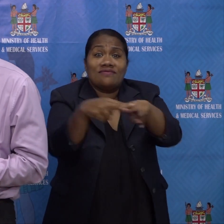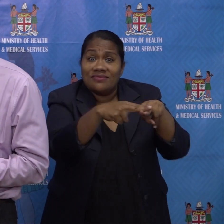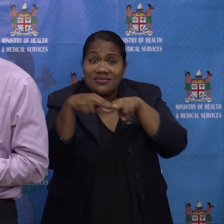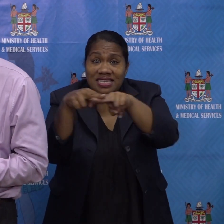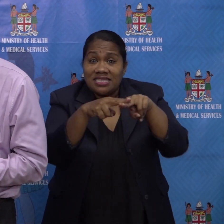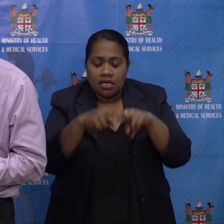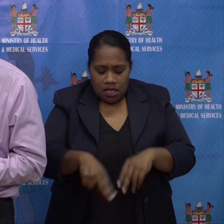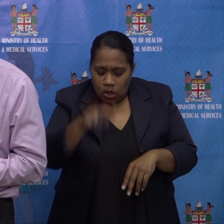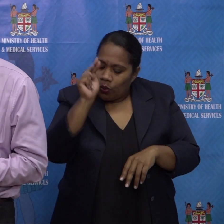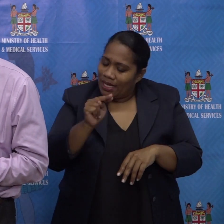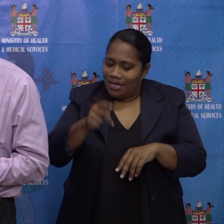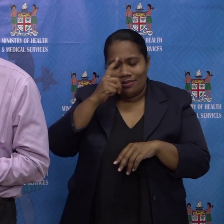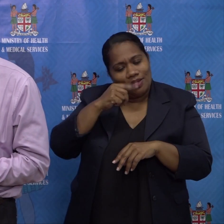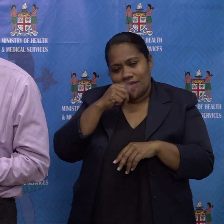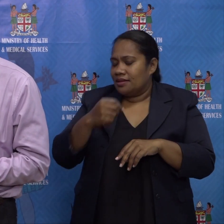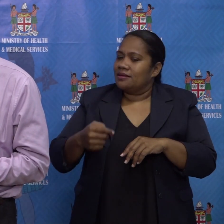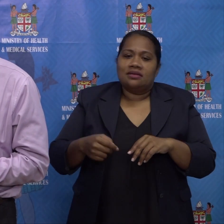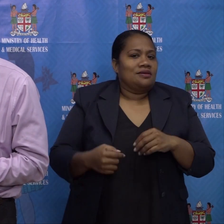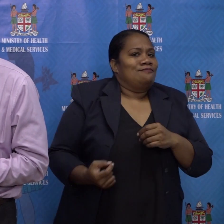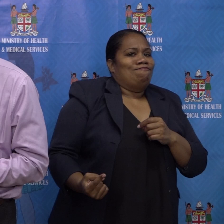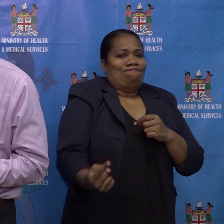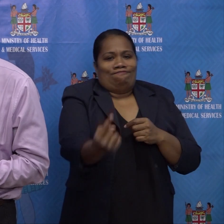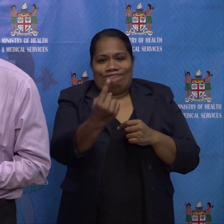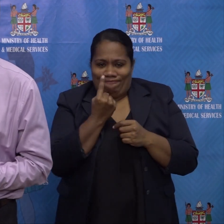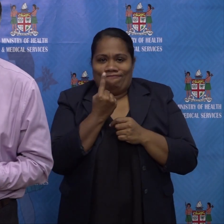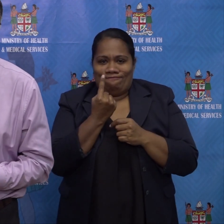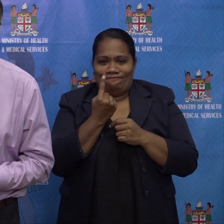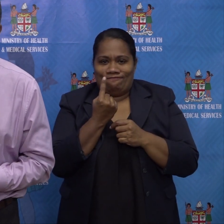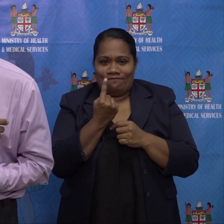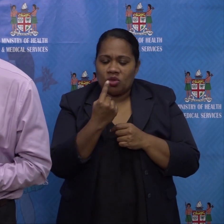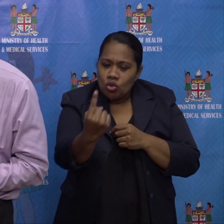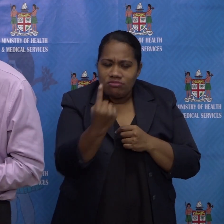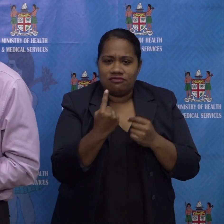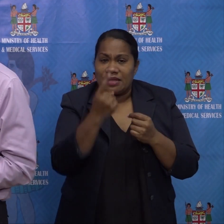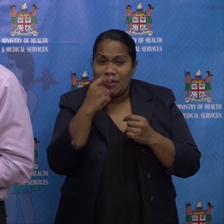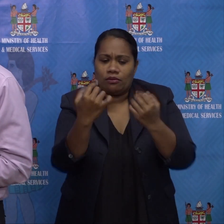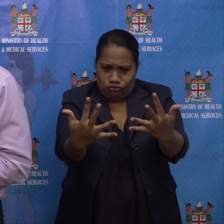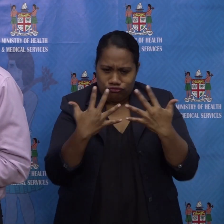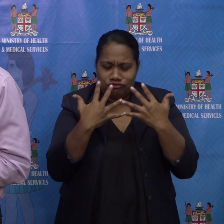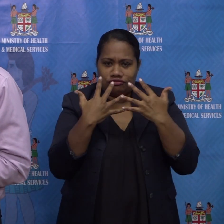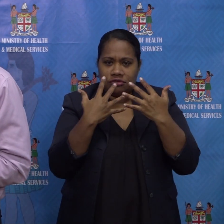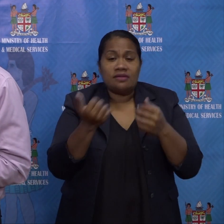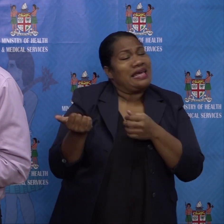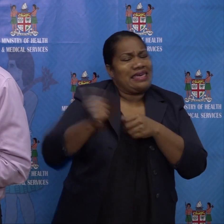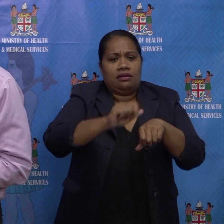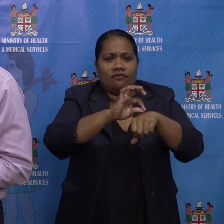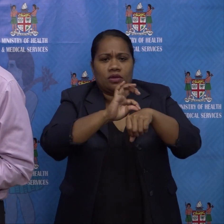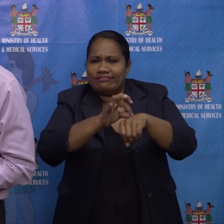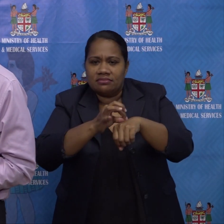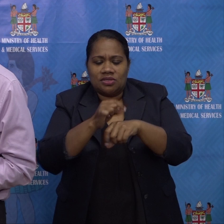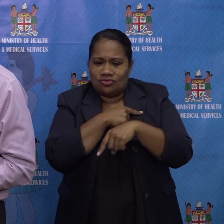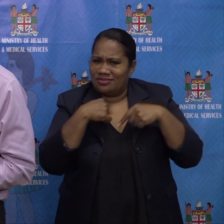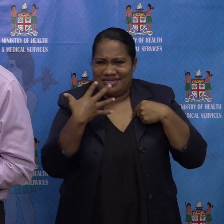people to front up with symptoms and get themselves swabbed in any of our facility that we have